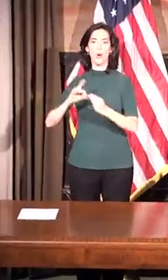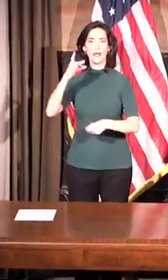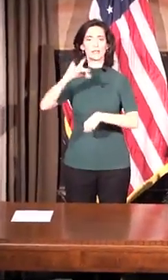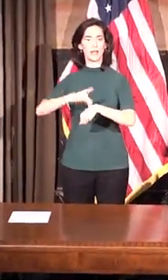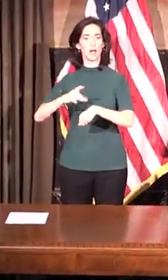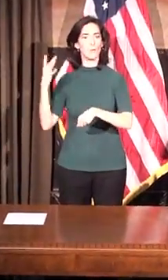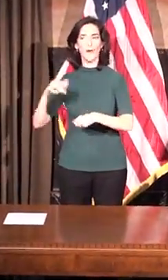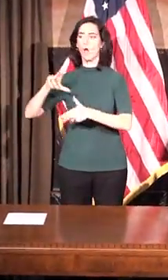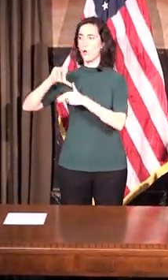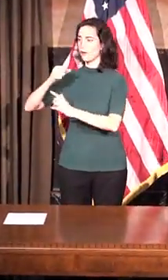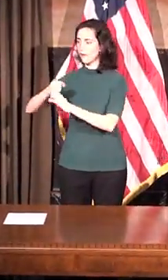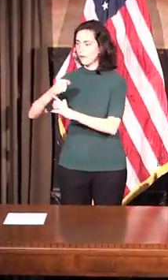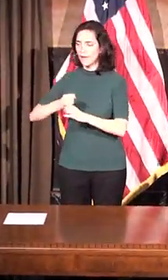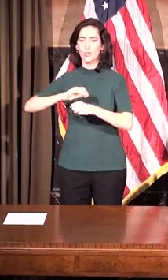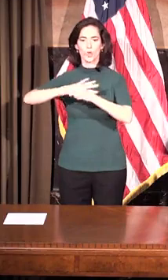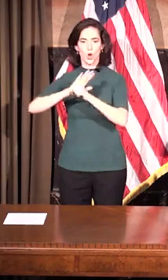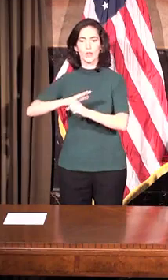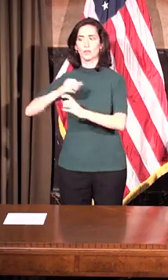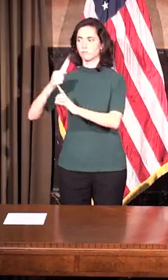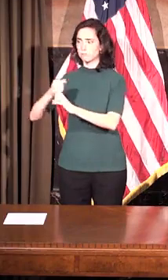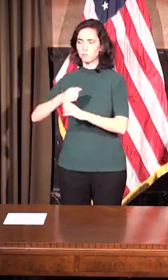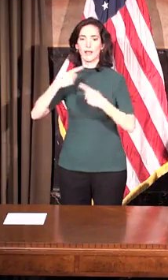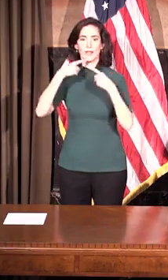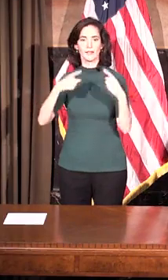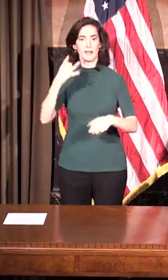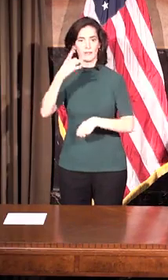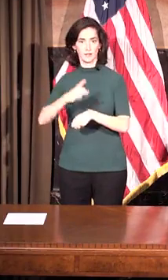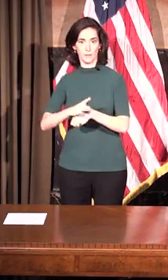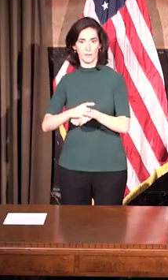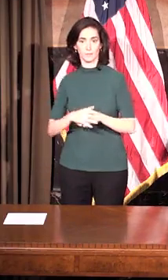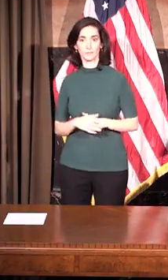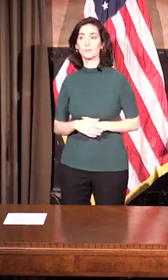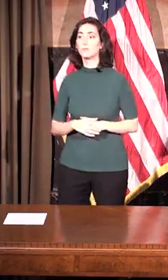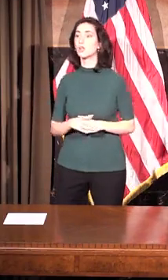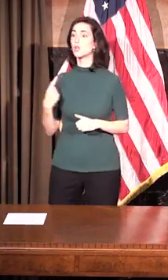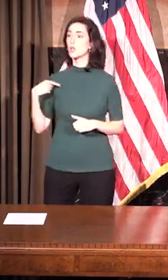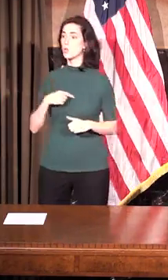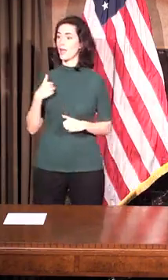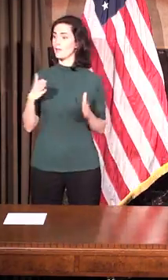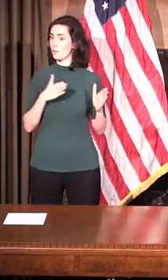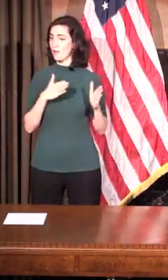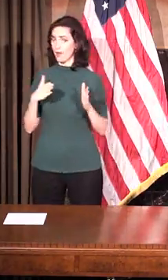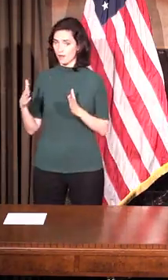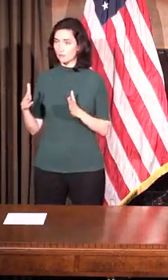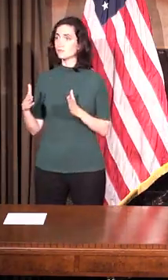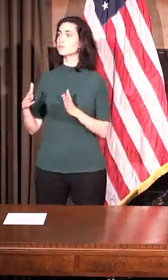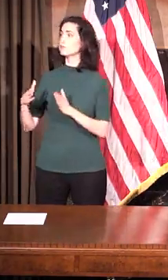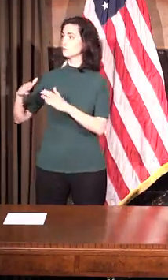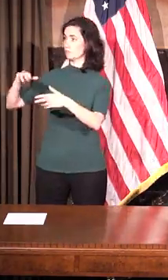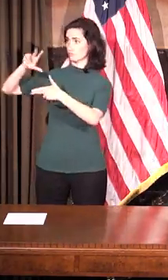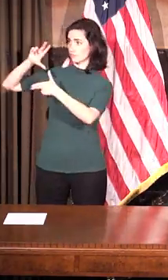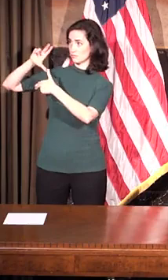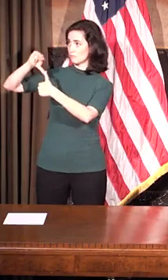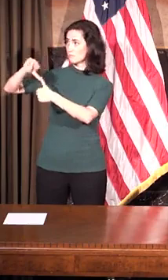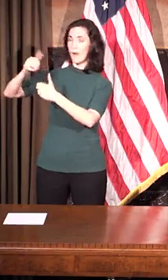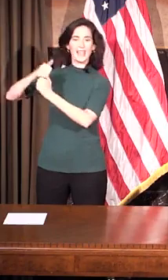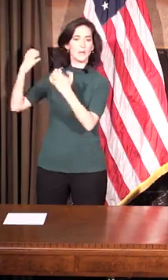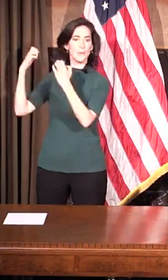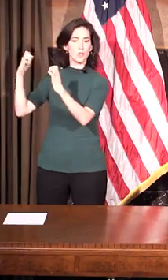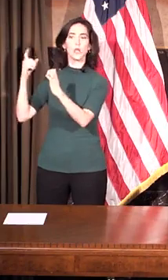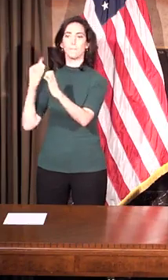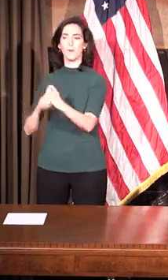An emergency declaration is obviously an essential part of our game plan to preparing for and responding to any